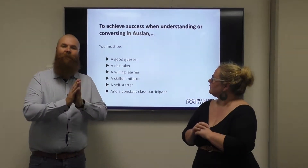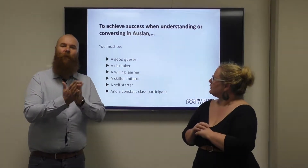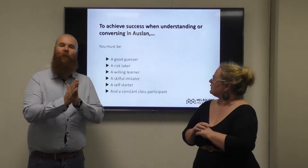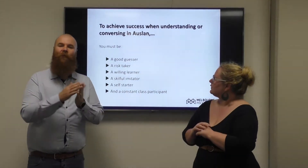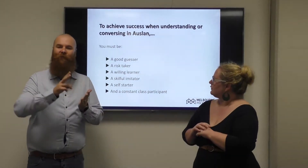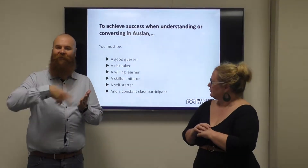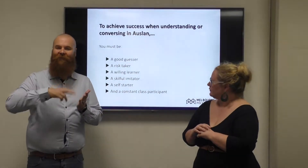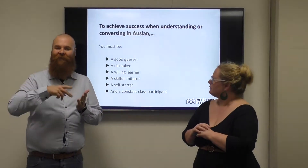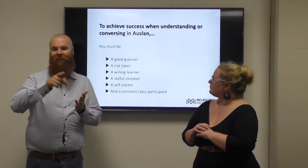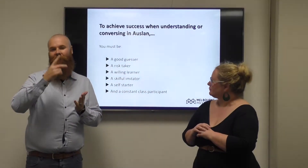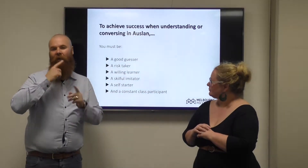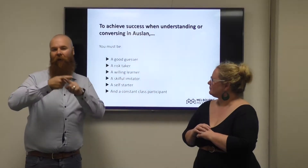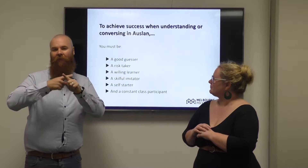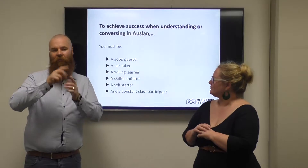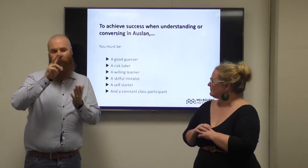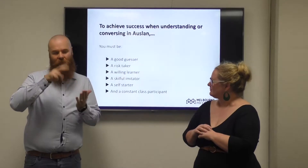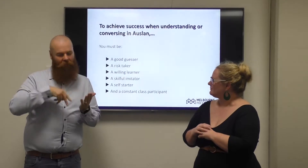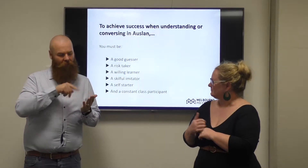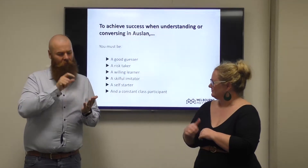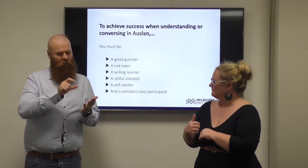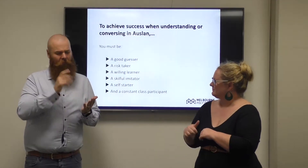some guesswork. You'll link with your reading,